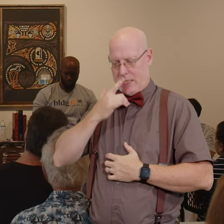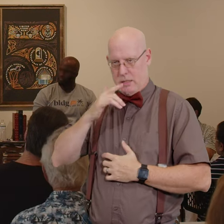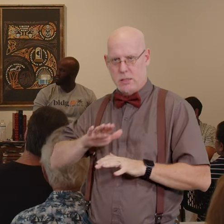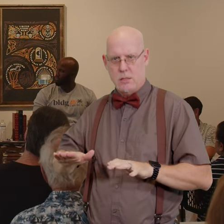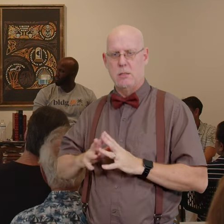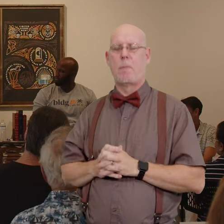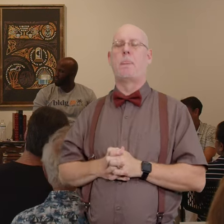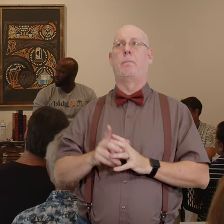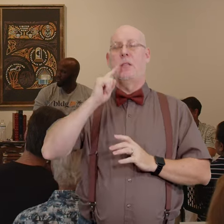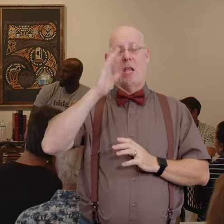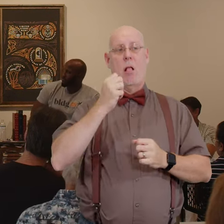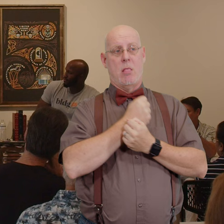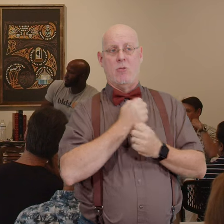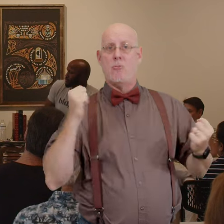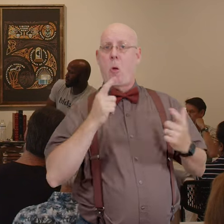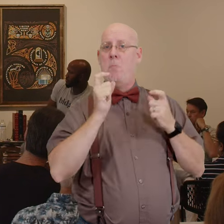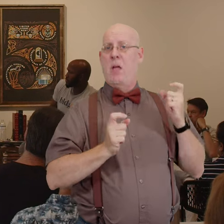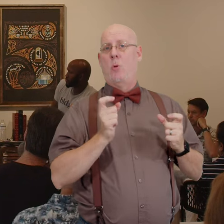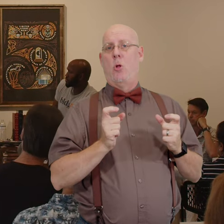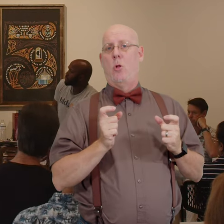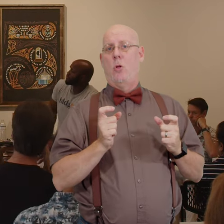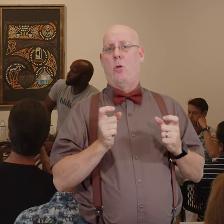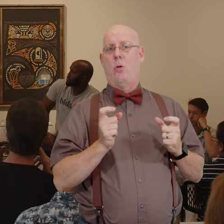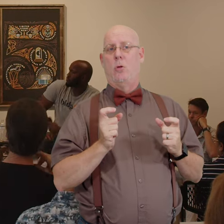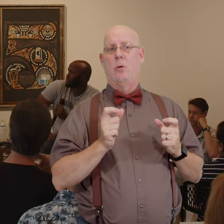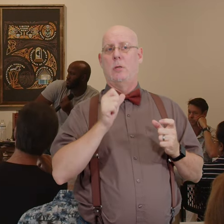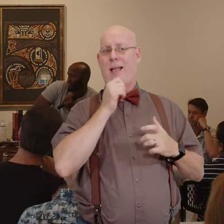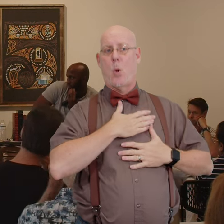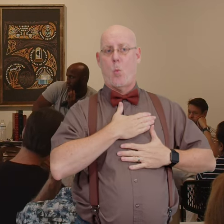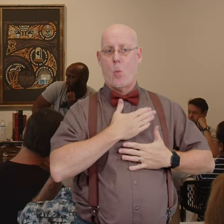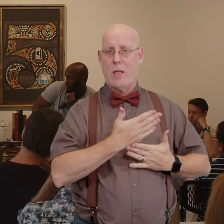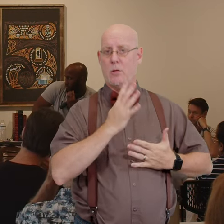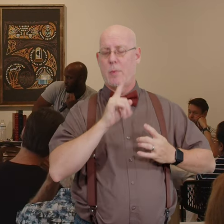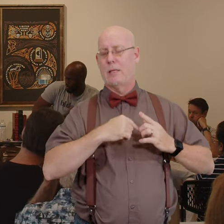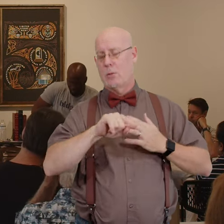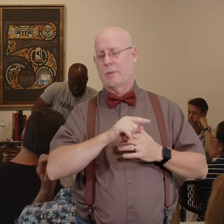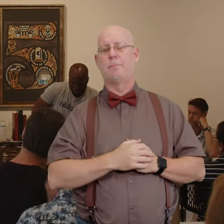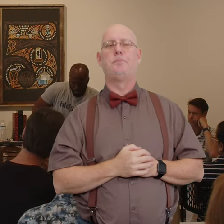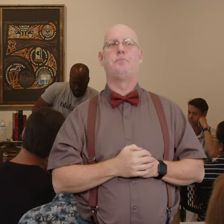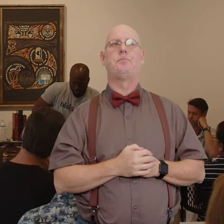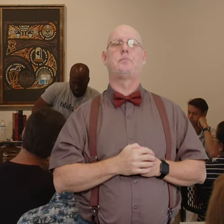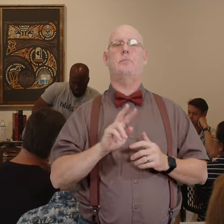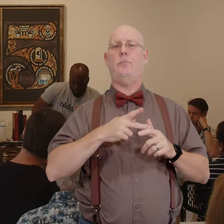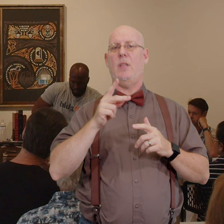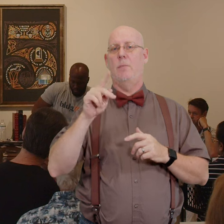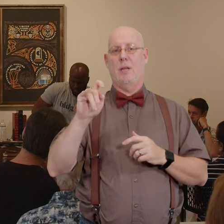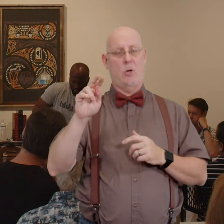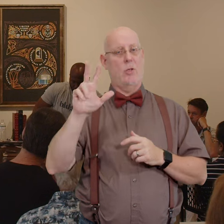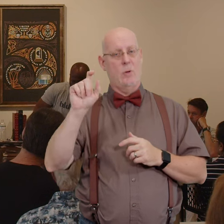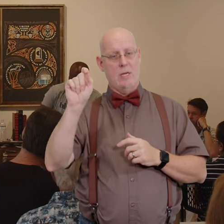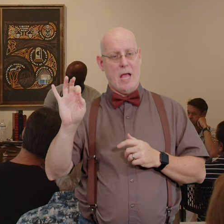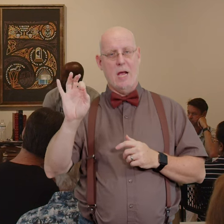kids. And so I would say God does love all people. Unwilling, we'll talk about this next week as well, 2 Peter